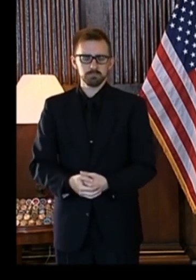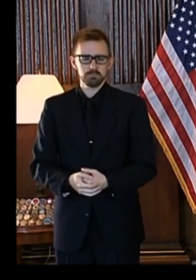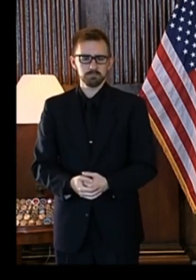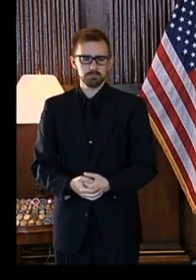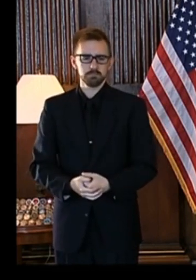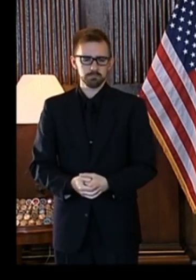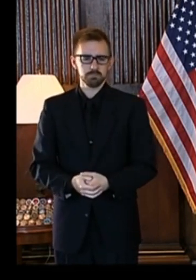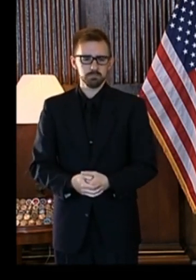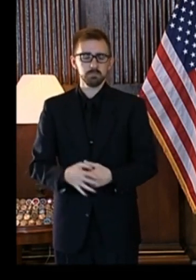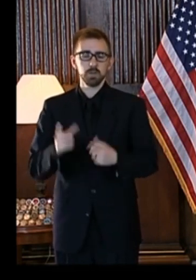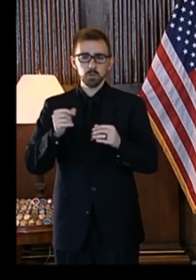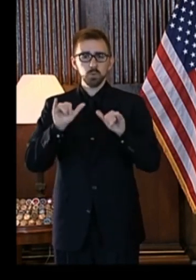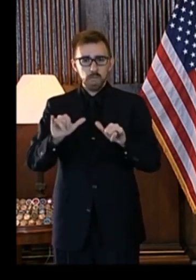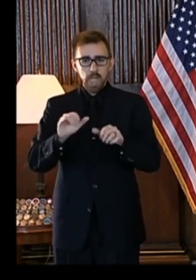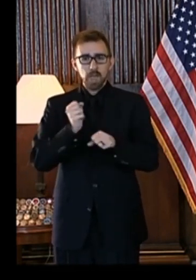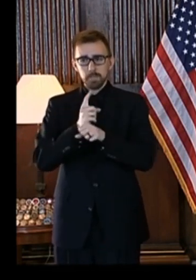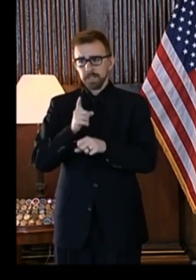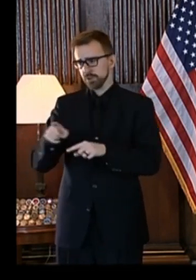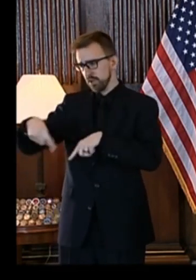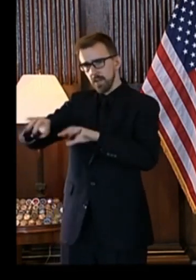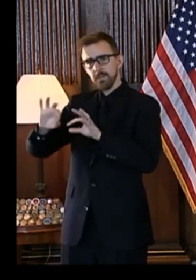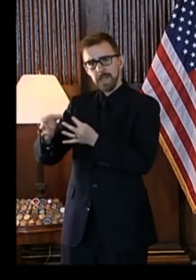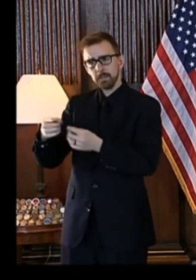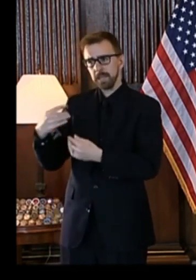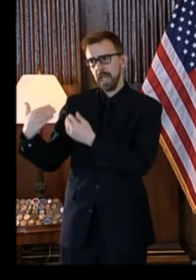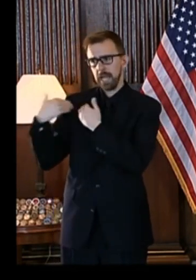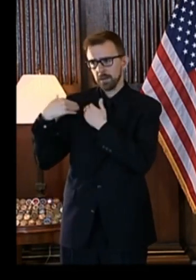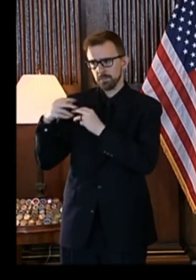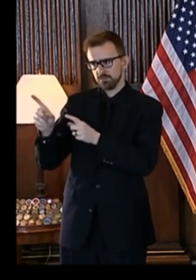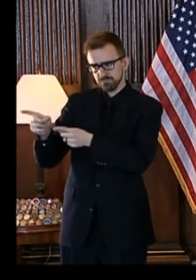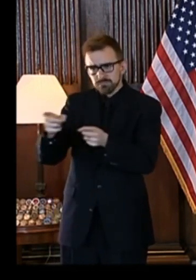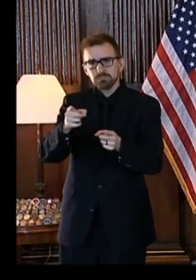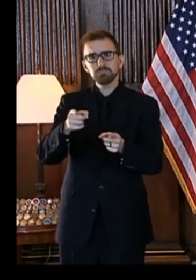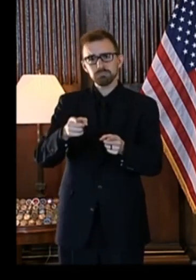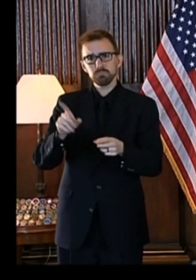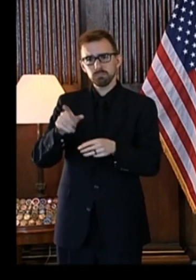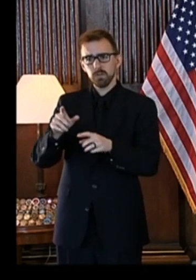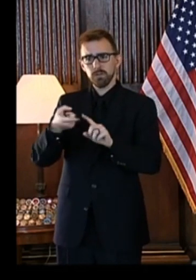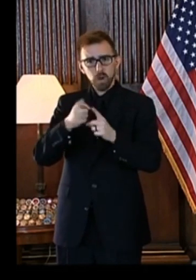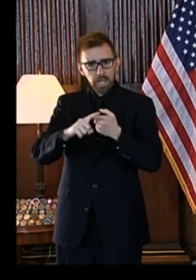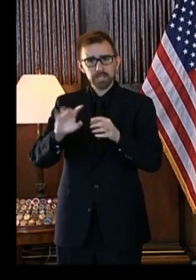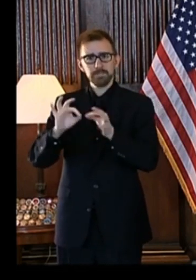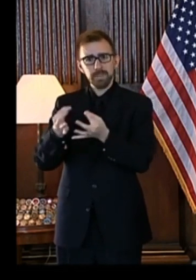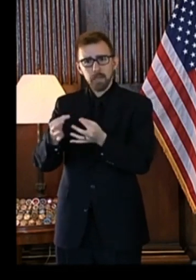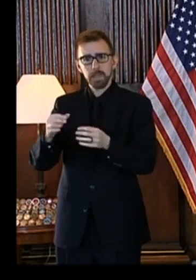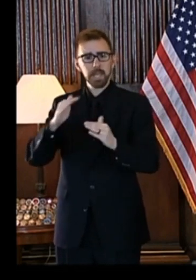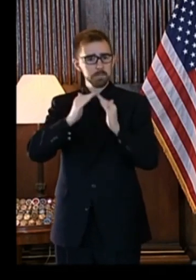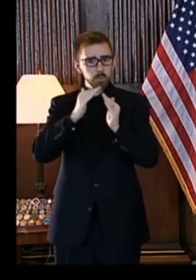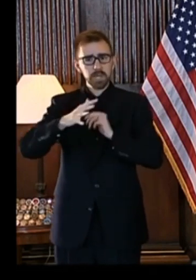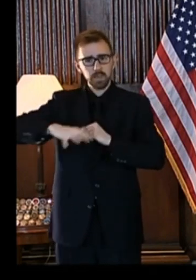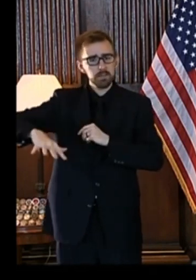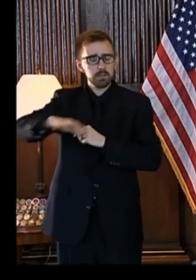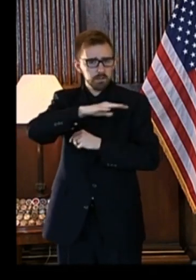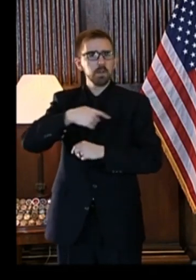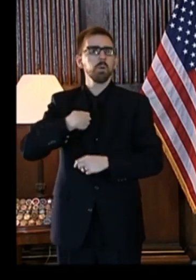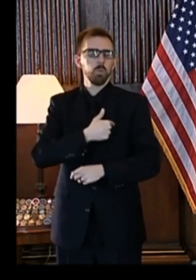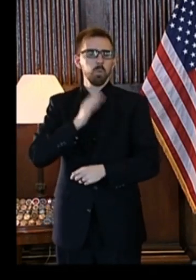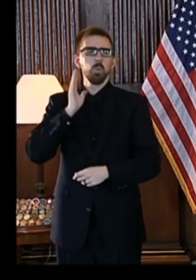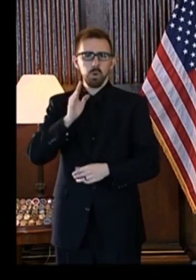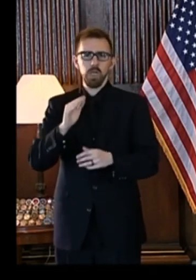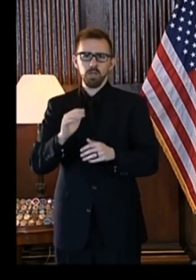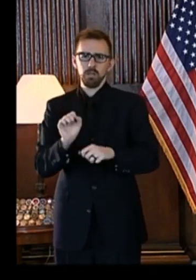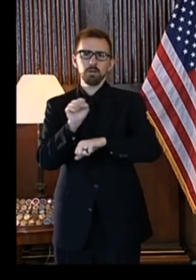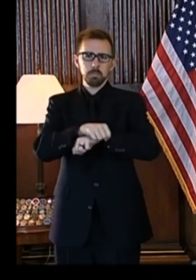and we'll make sure our families do that, and our friends do that, and the people that were in our communities will do that, we will get ahead